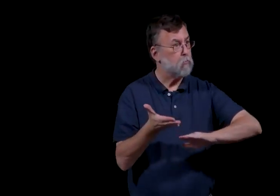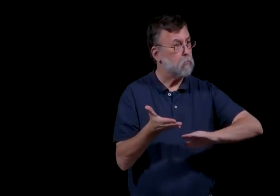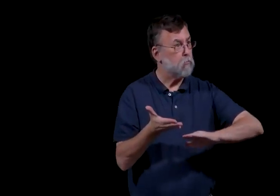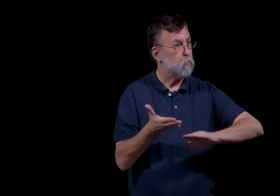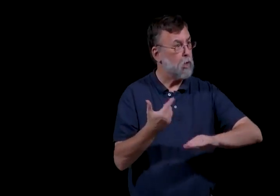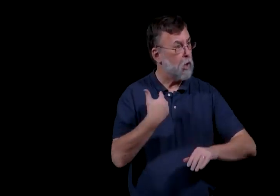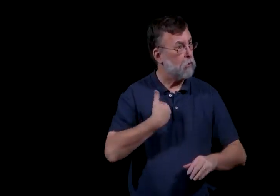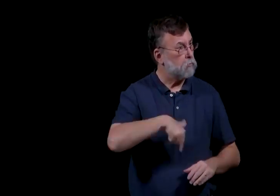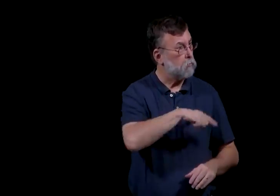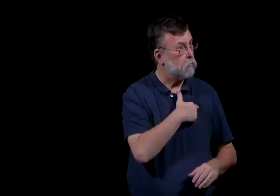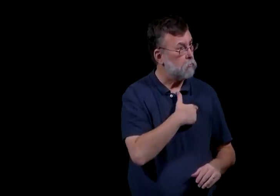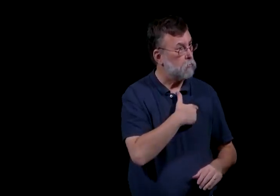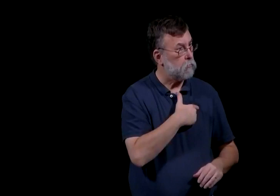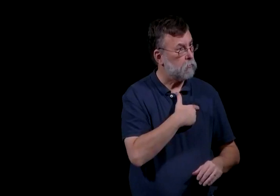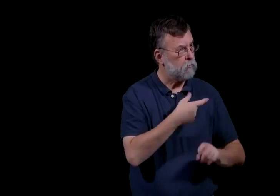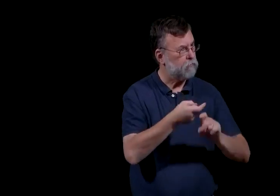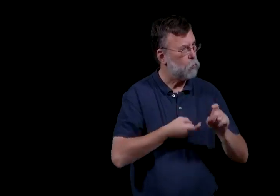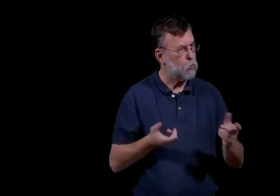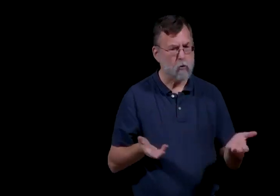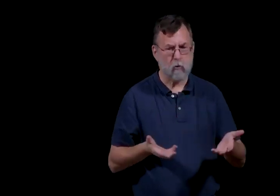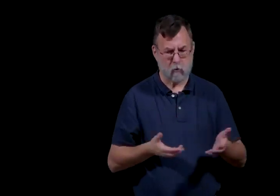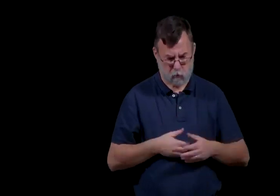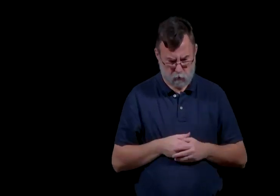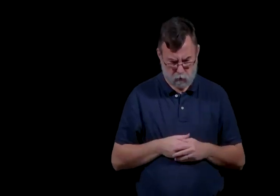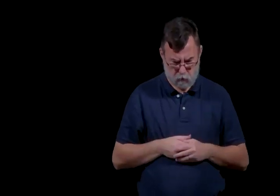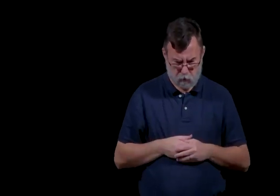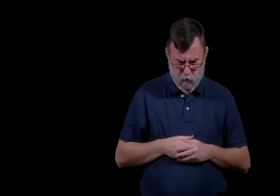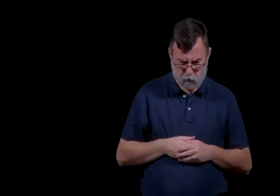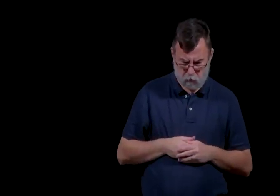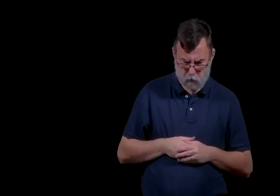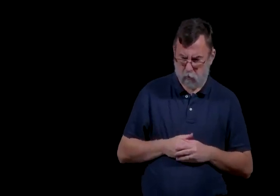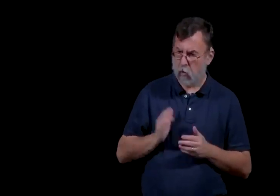And that was for forgiveness of our sins.